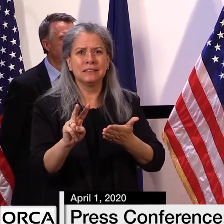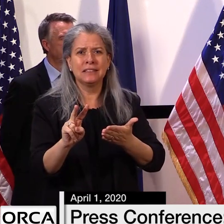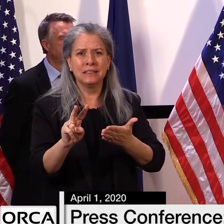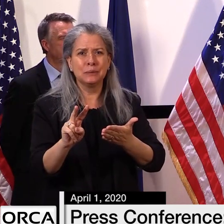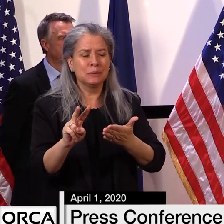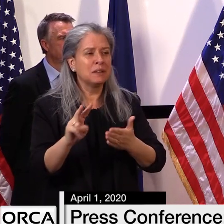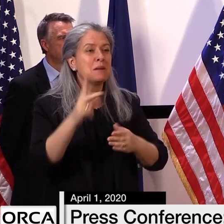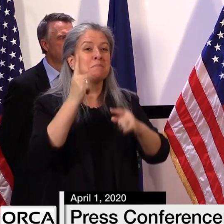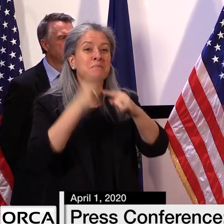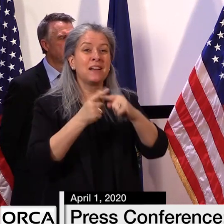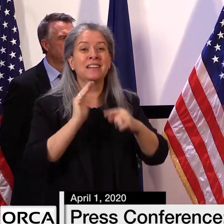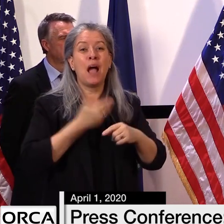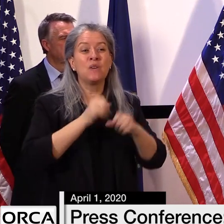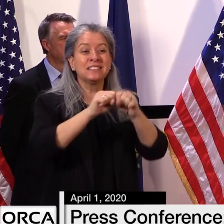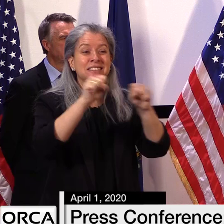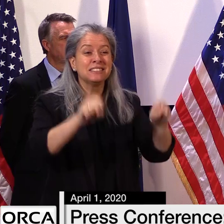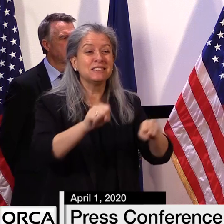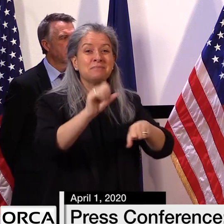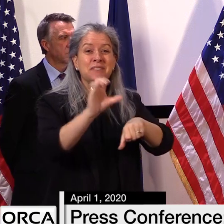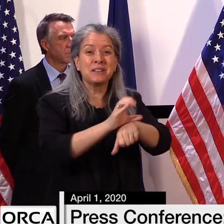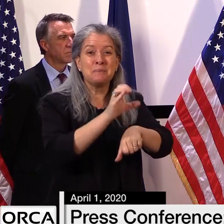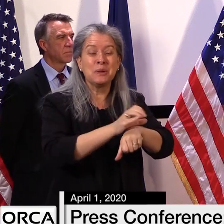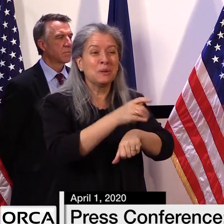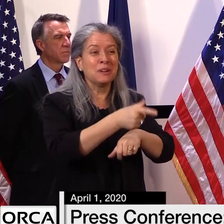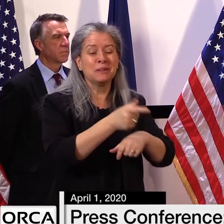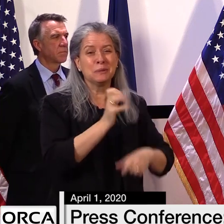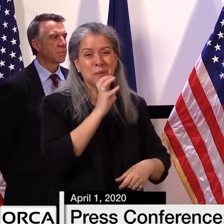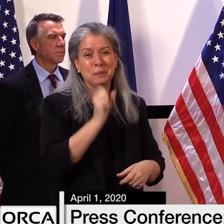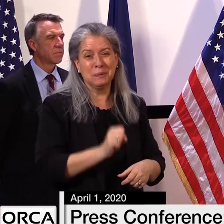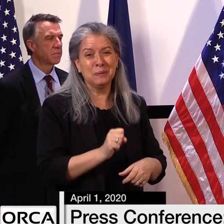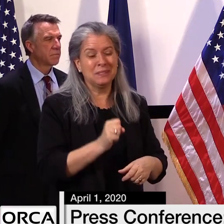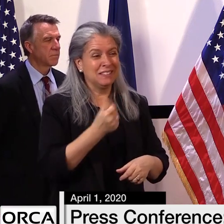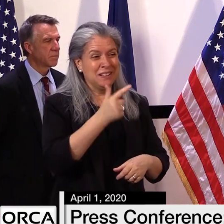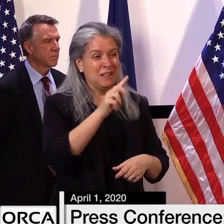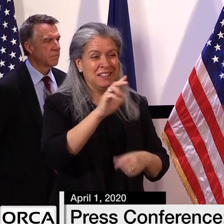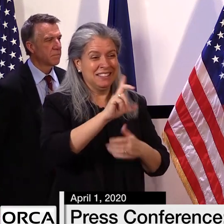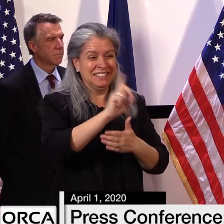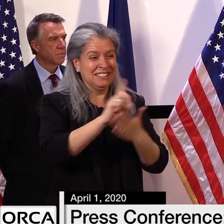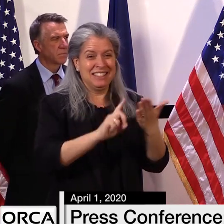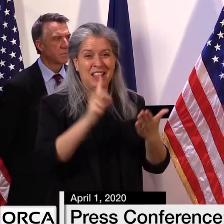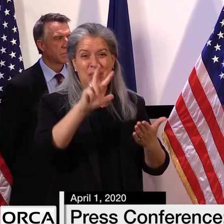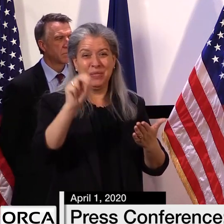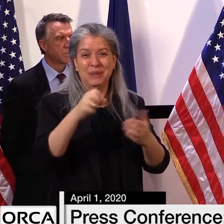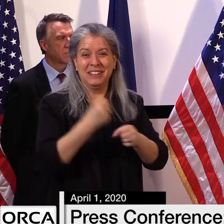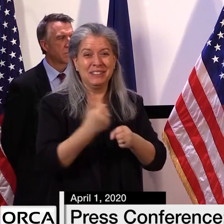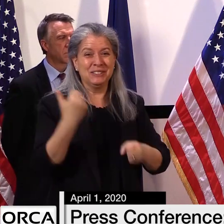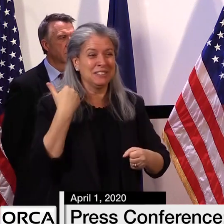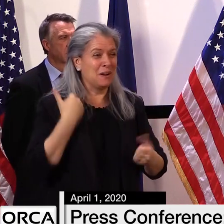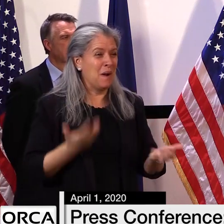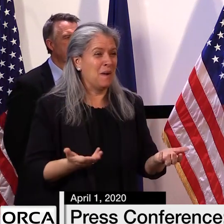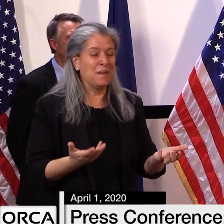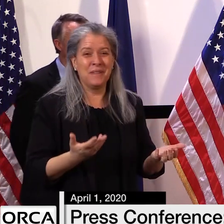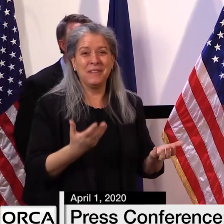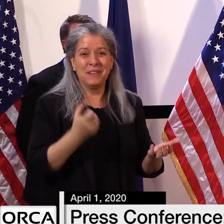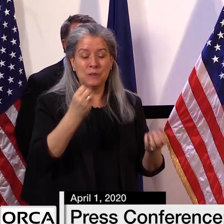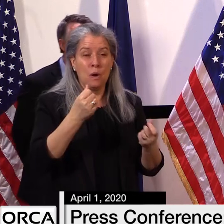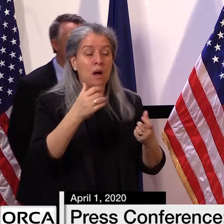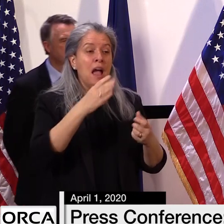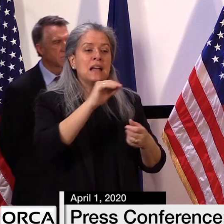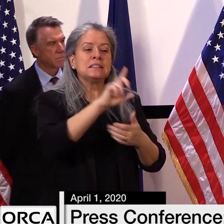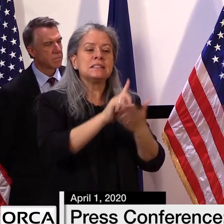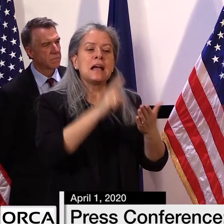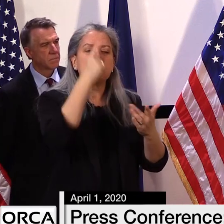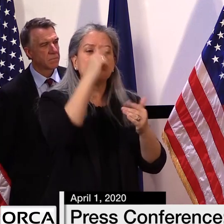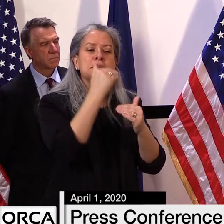30-year-old mainframe system and pushing it to the max. It was not designed to take on as many claims in such a